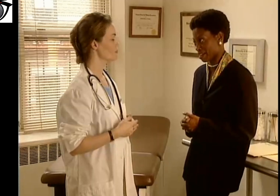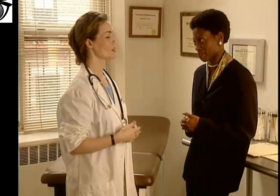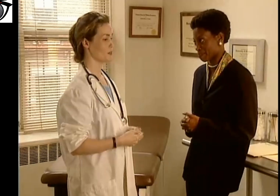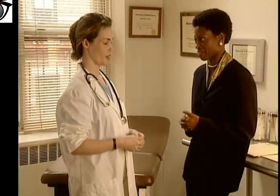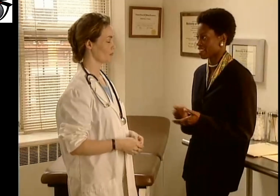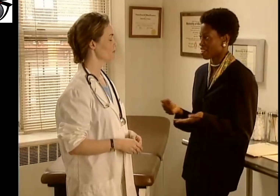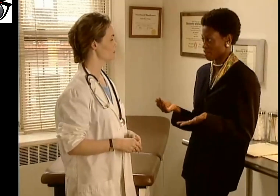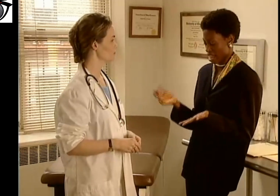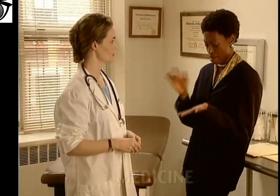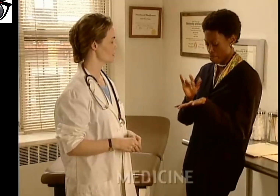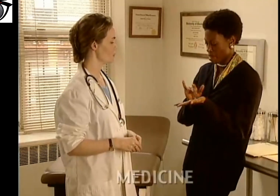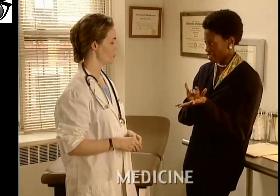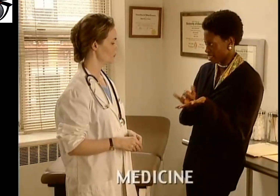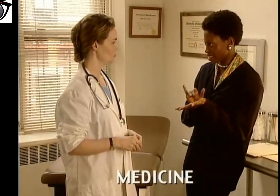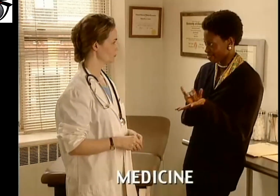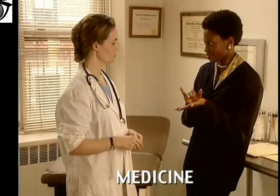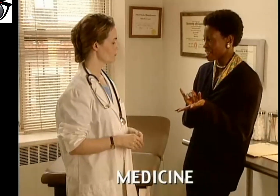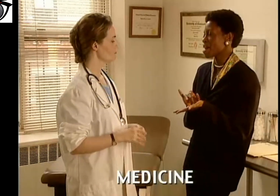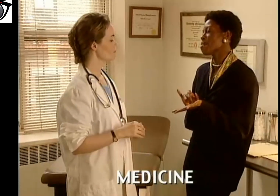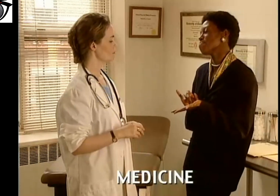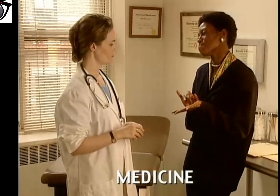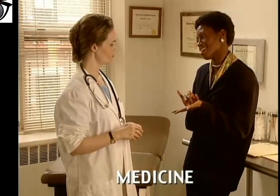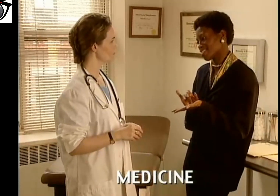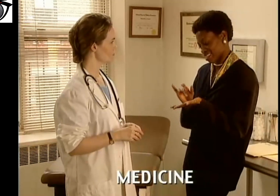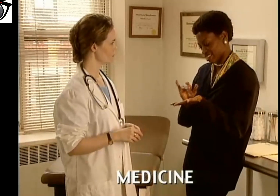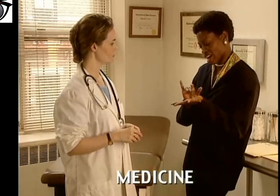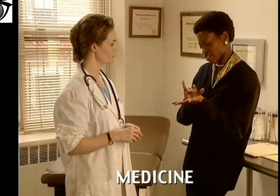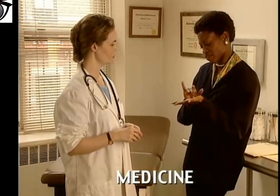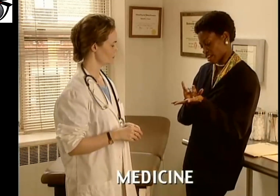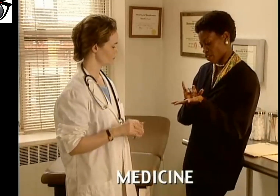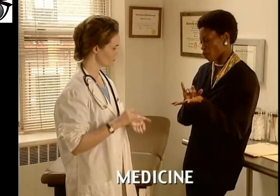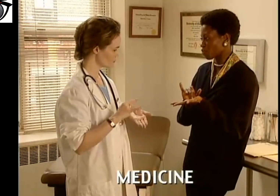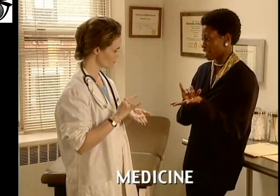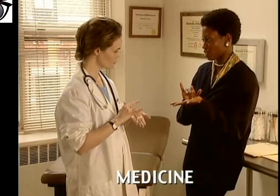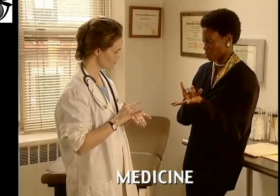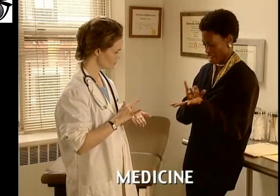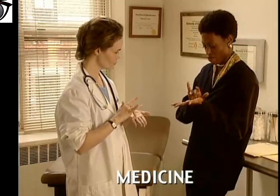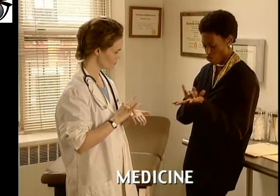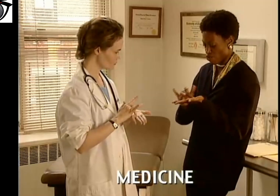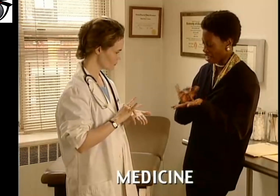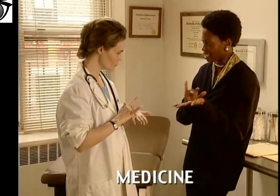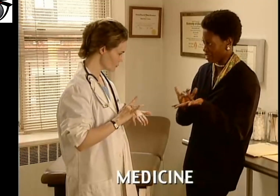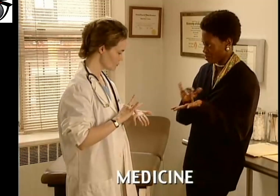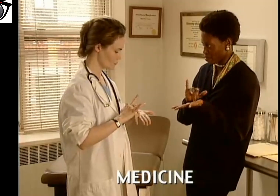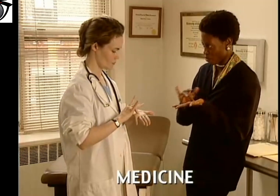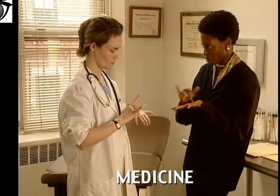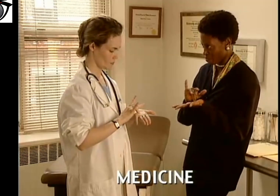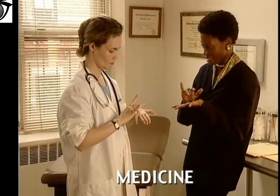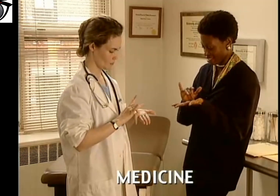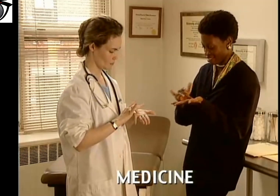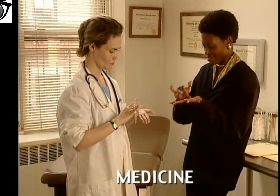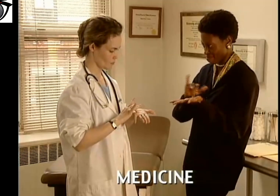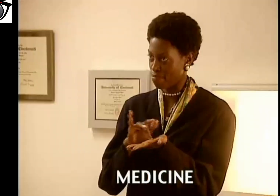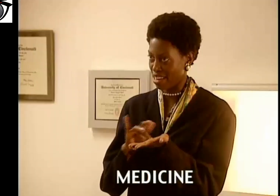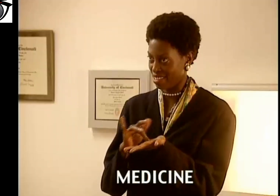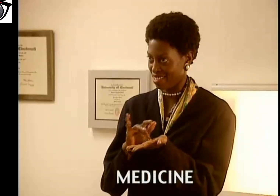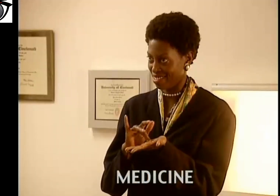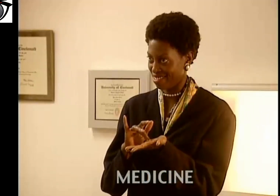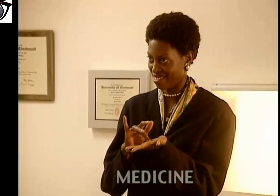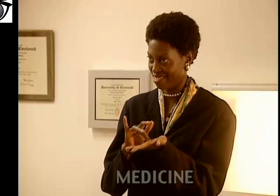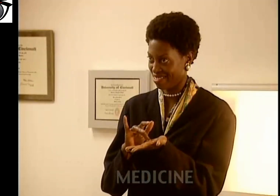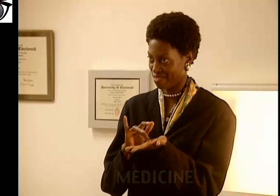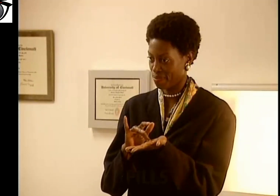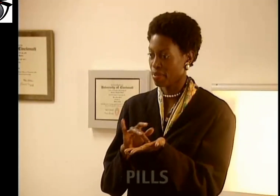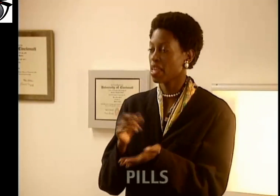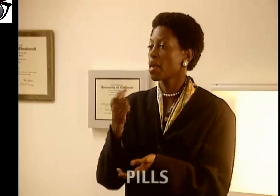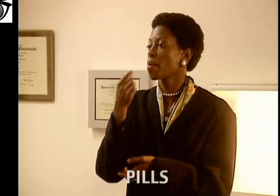Nicole gets back. Okay, medicine. Medicine, it's kind of like the old-fashioned way of grinding with a mortar and pestle.